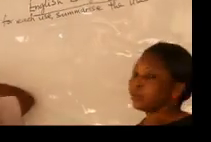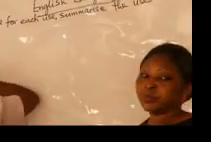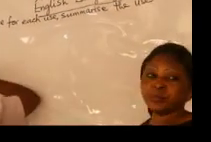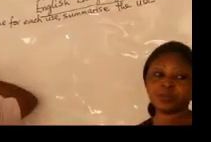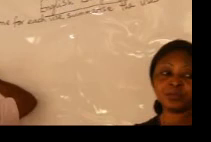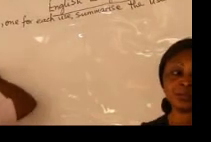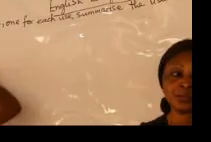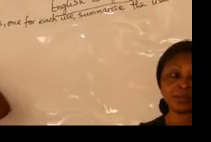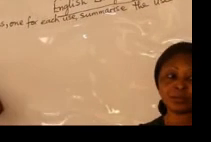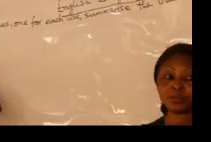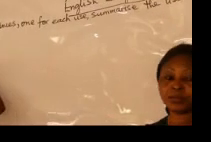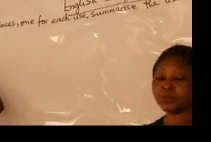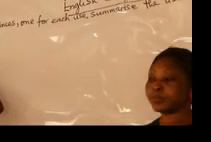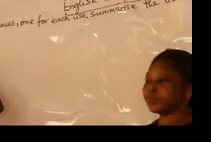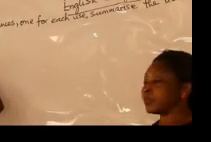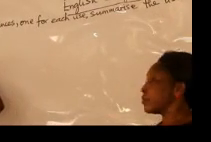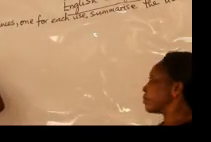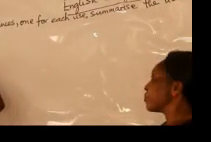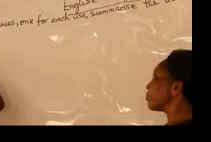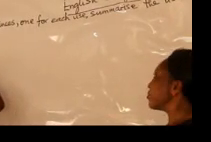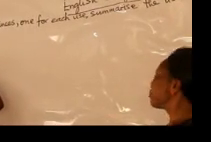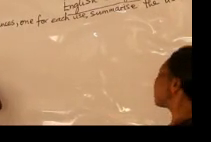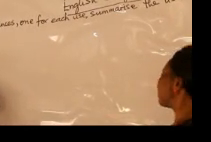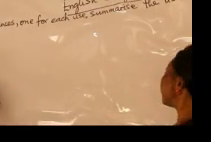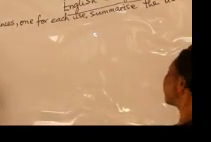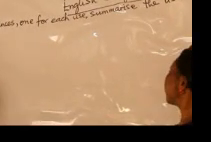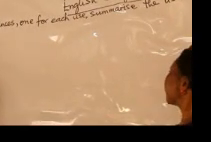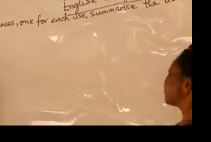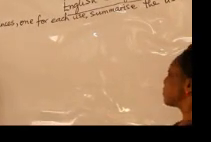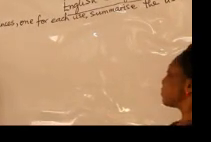Summarize the uses of dog.